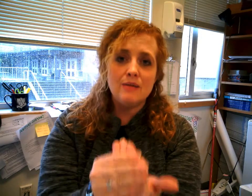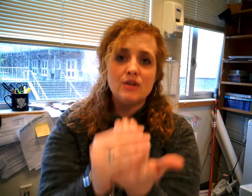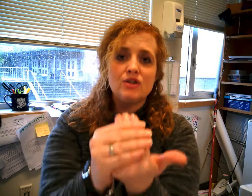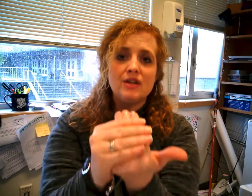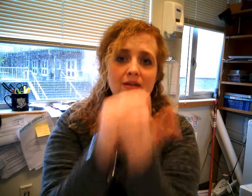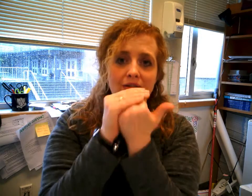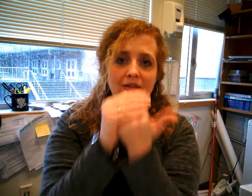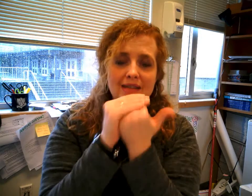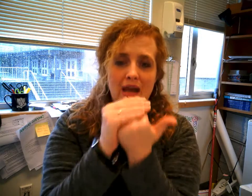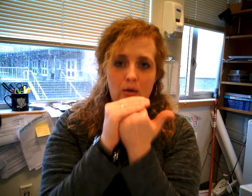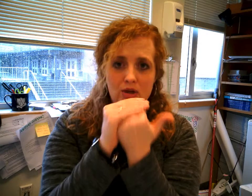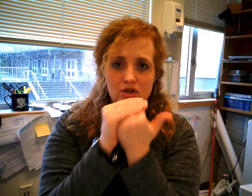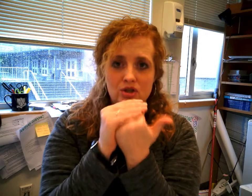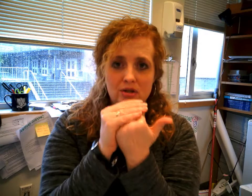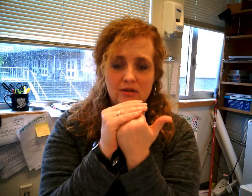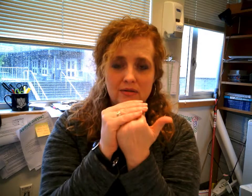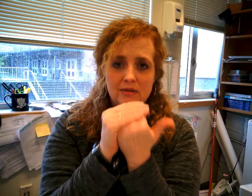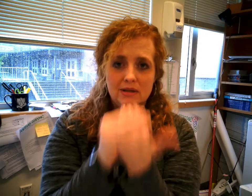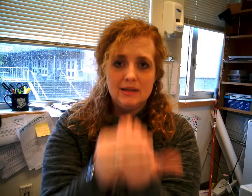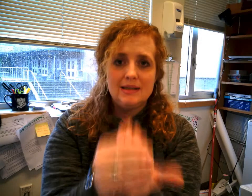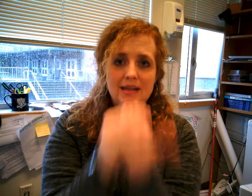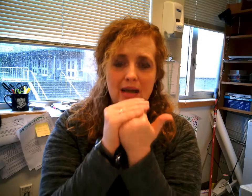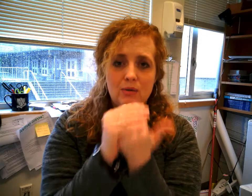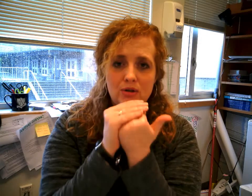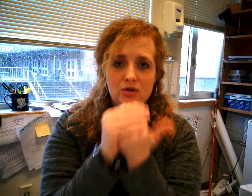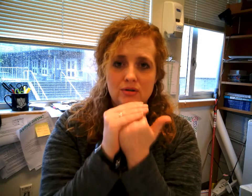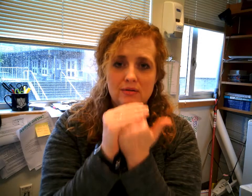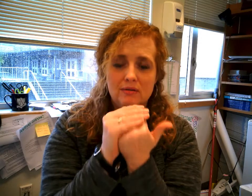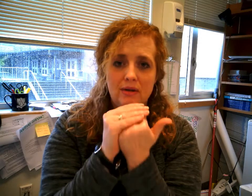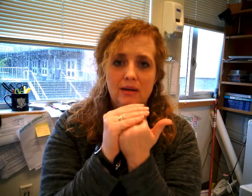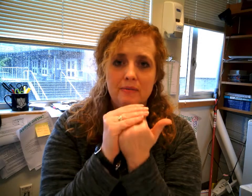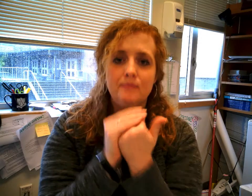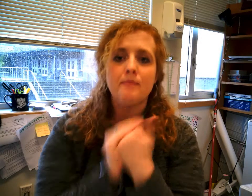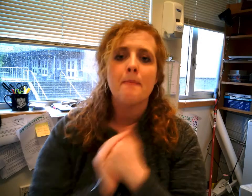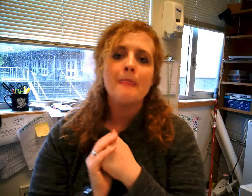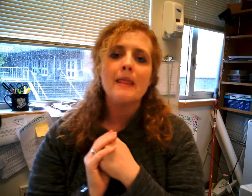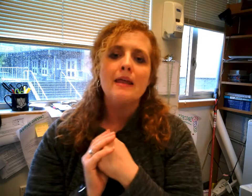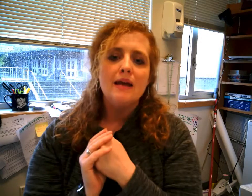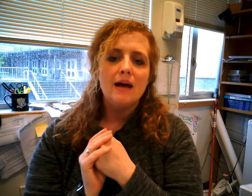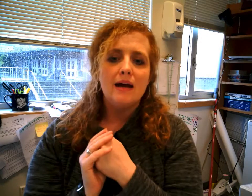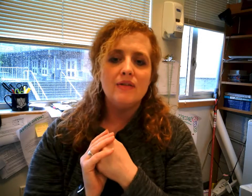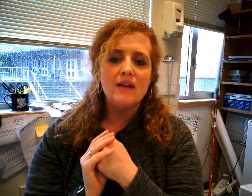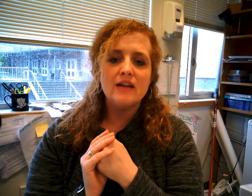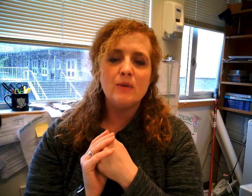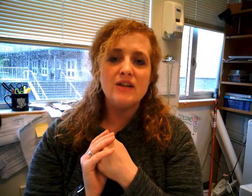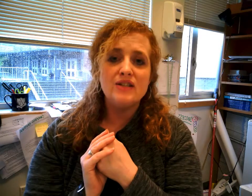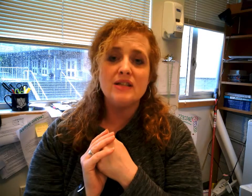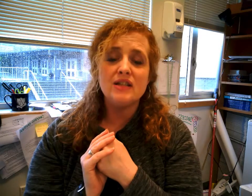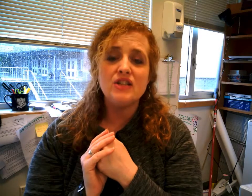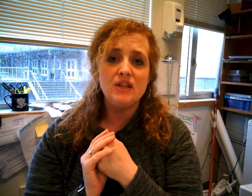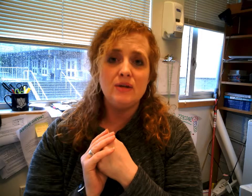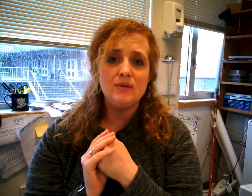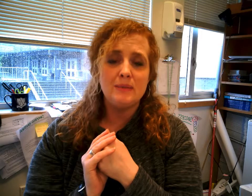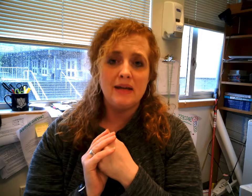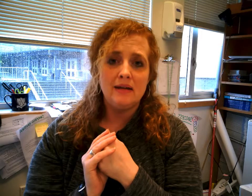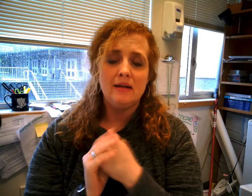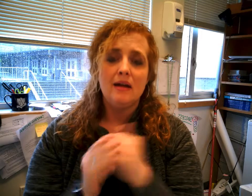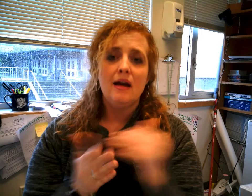sandwich is sandwich. Sandwich, okay? The next one is excuse me.